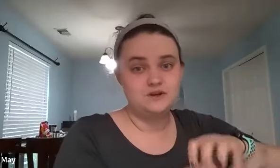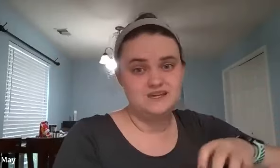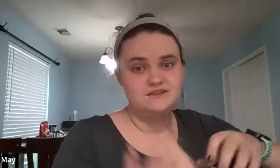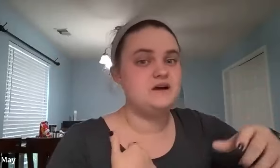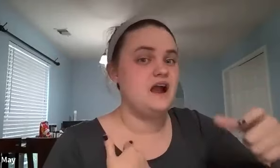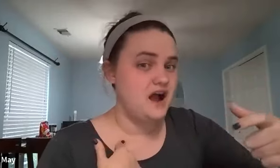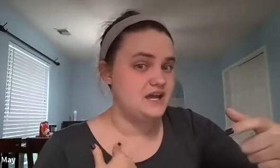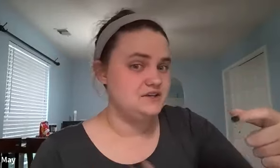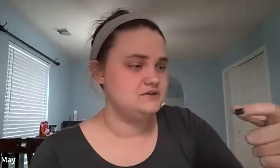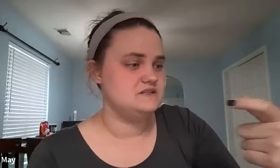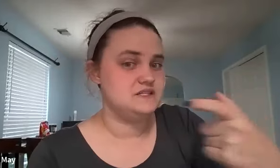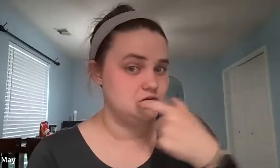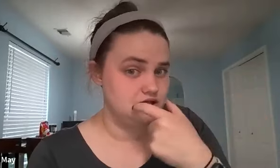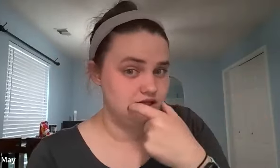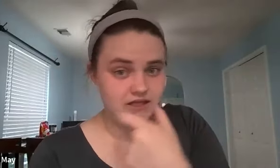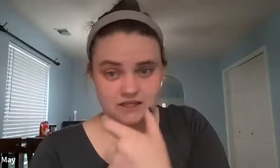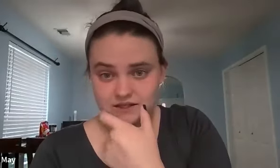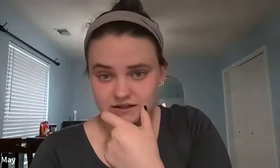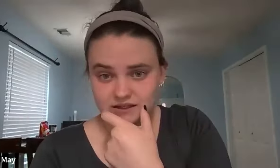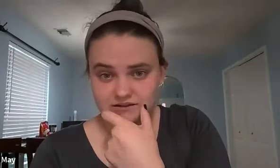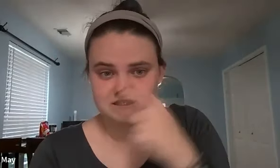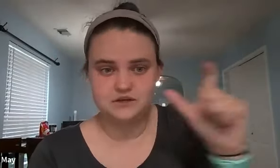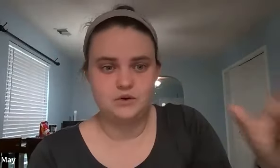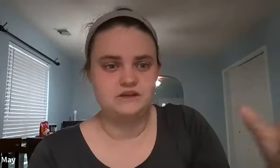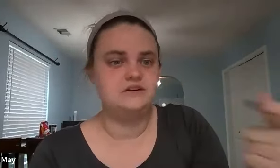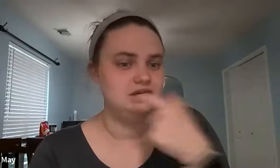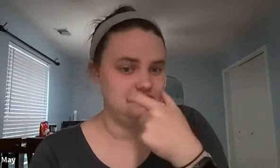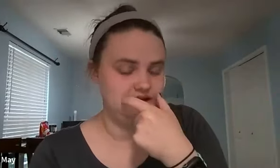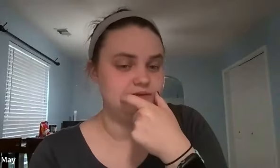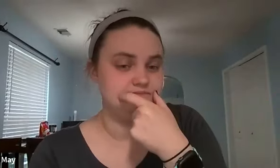cookie, the one I use is cookie. It's like you're holding a cookie and eating it.